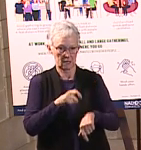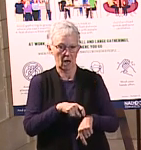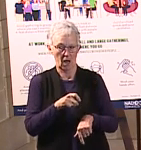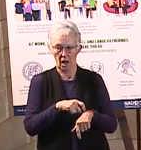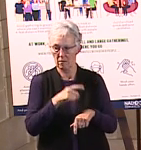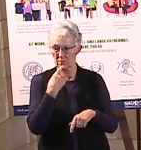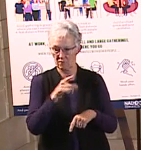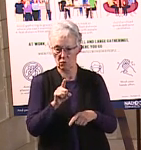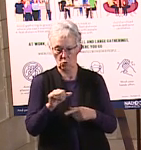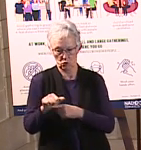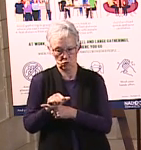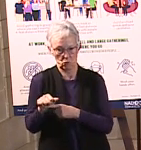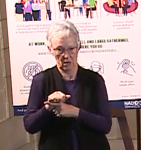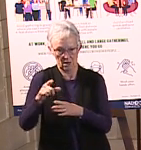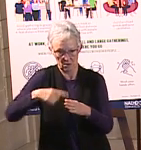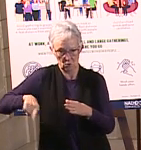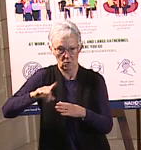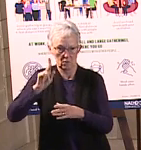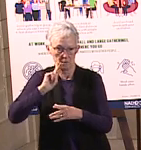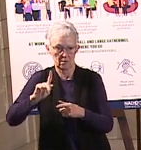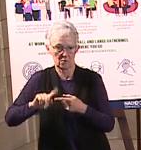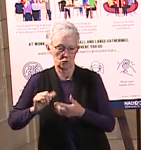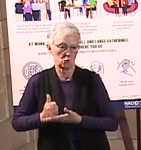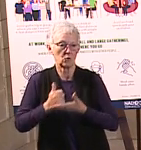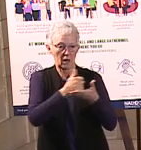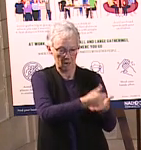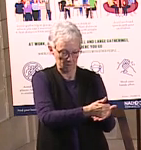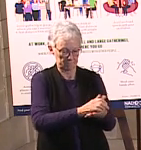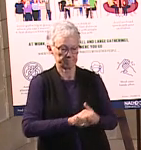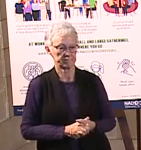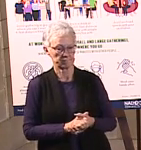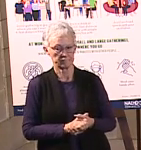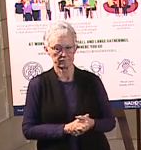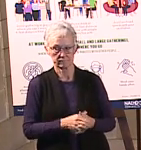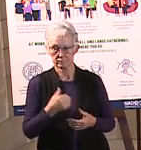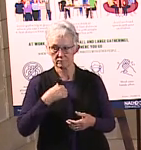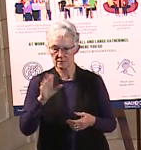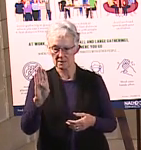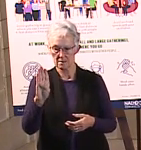So to be able to talk about the Essential Caregiver Program today, we've got